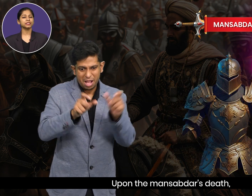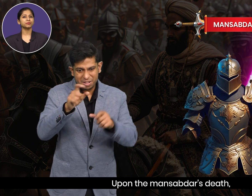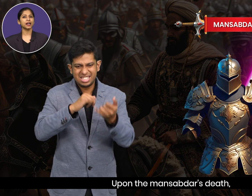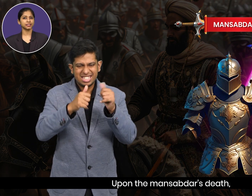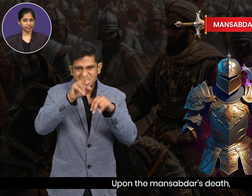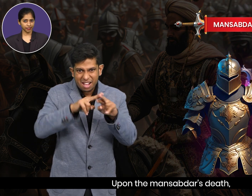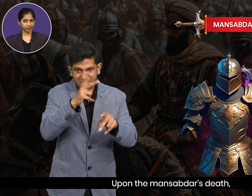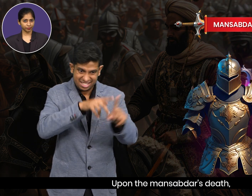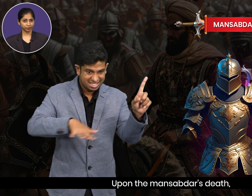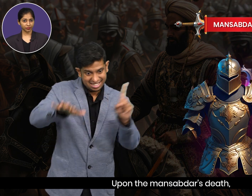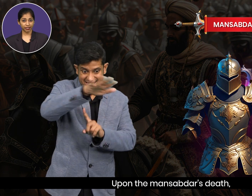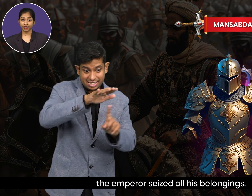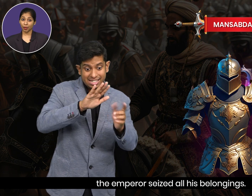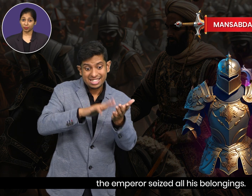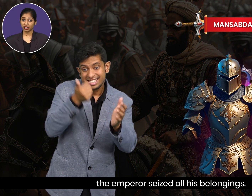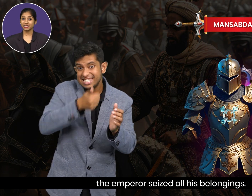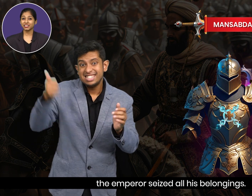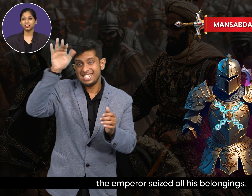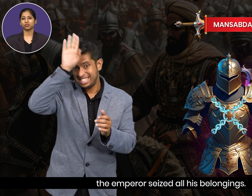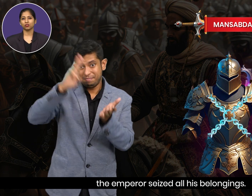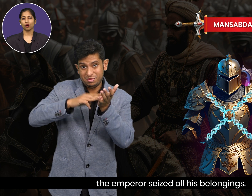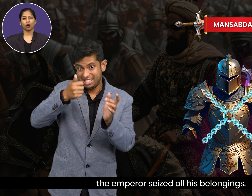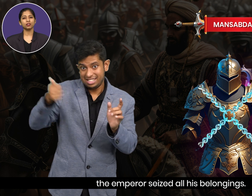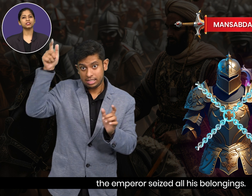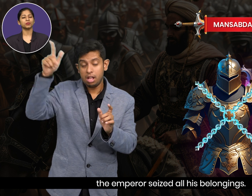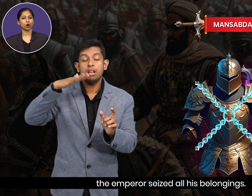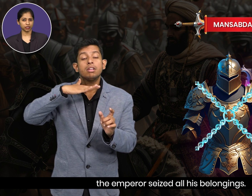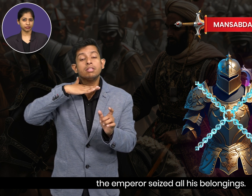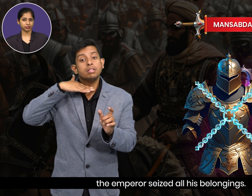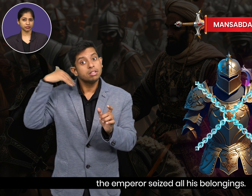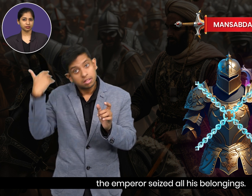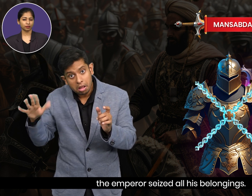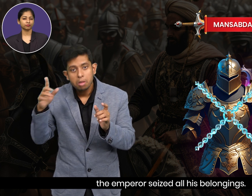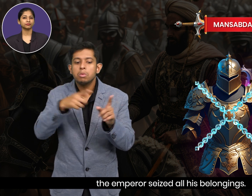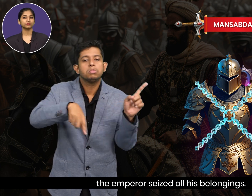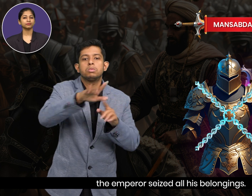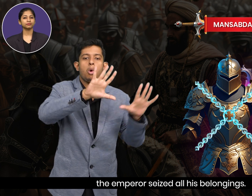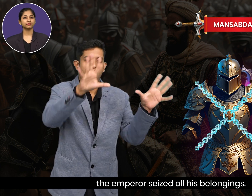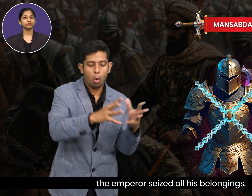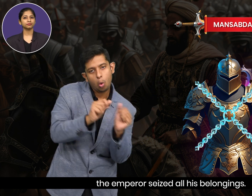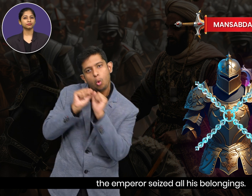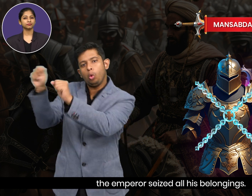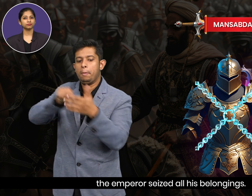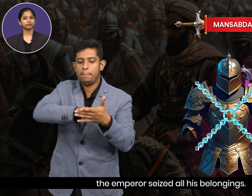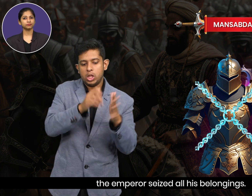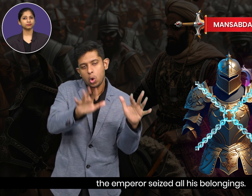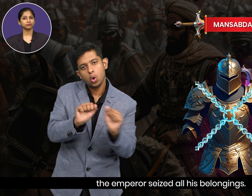Upon the Mansabdar's death, the emperor seized all his belongings.